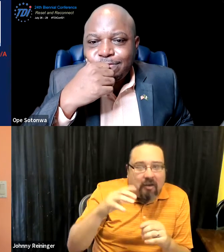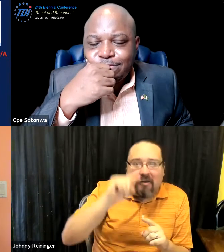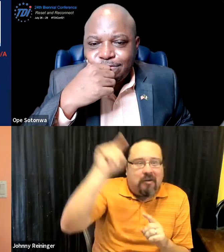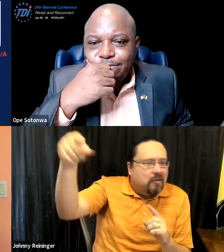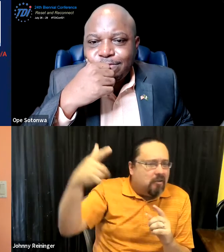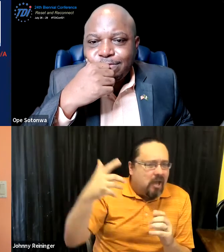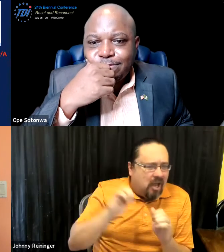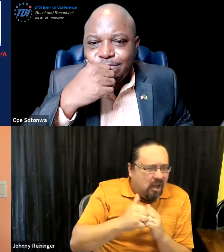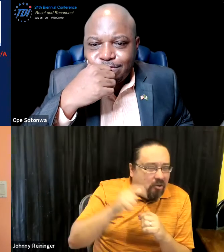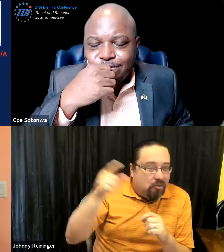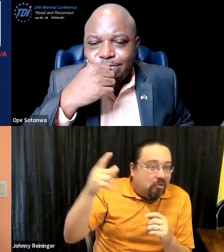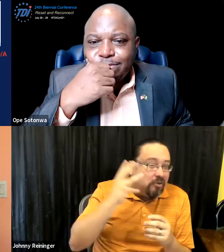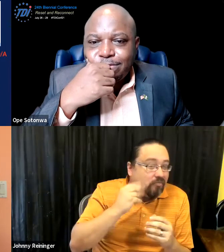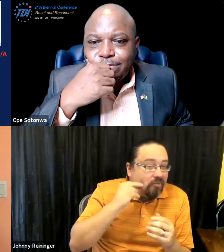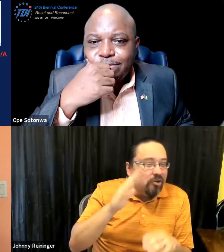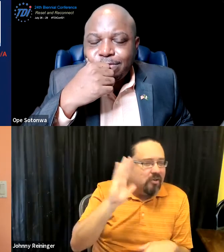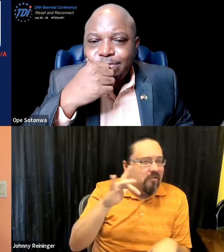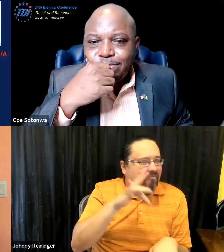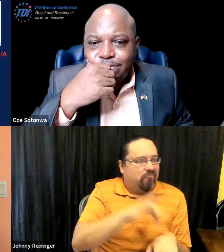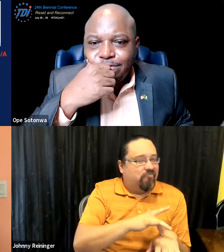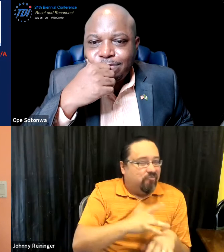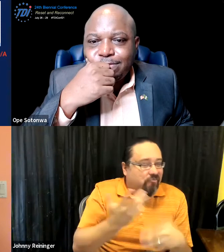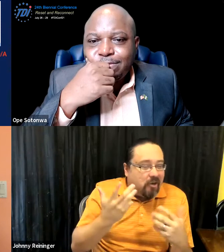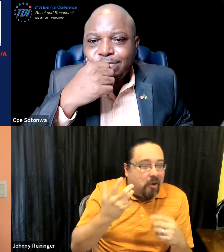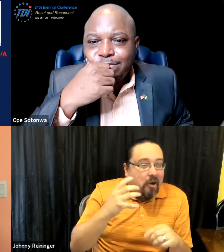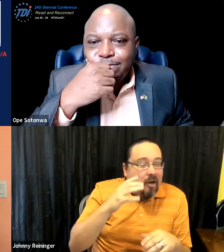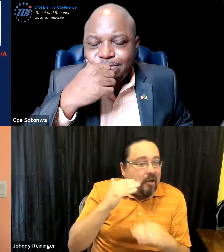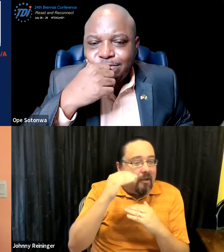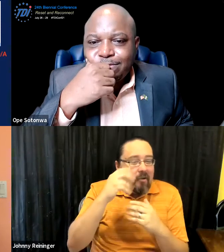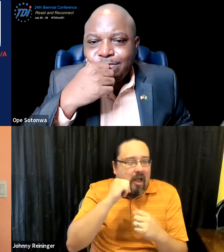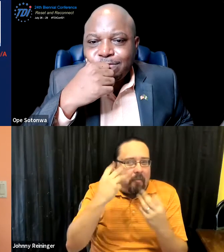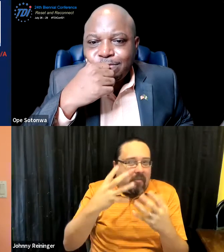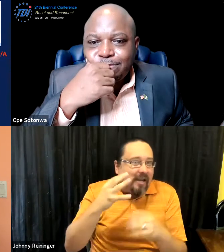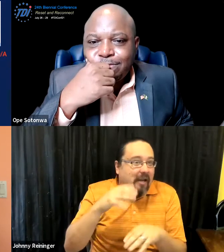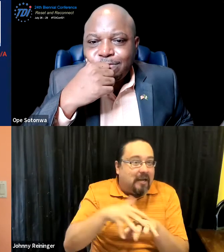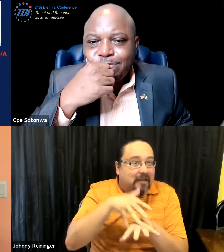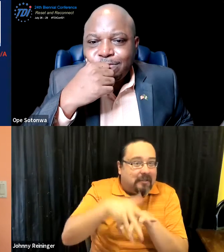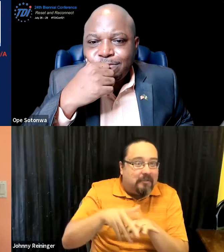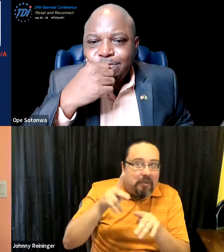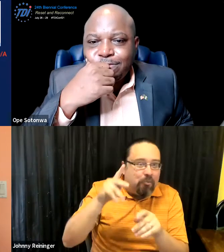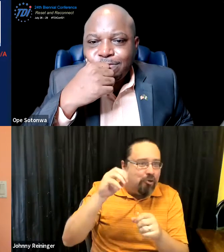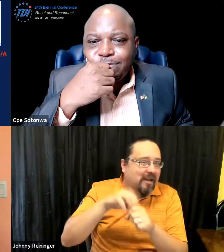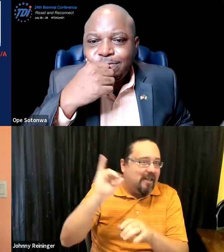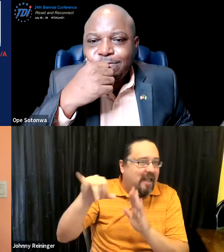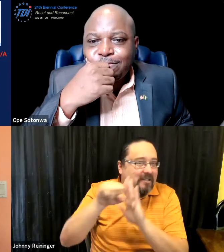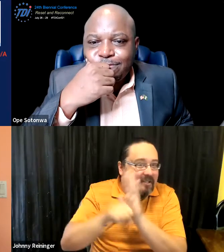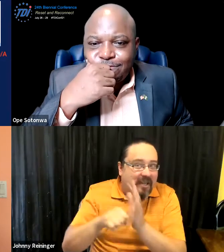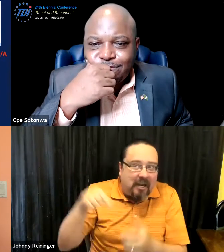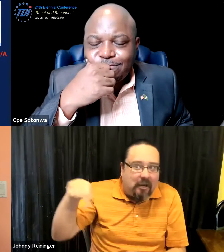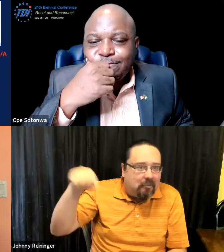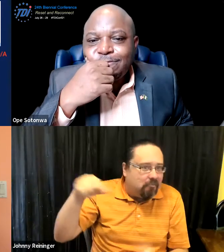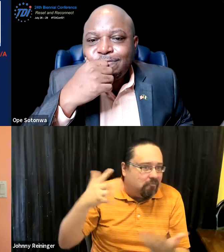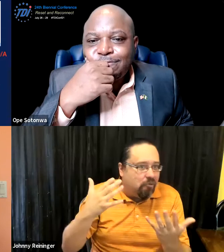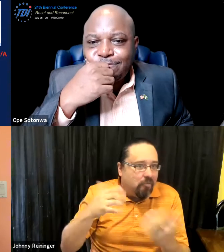with VRI, let's say a VRI setting, how would they even know? They've never been here, so they don't have that experience. And there's not many